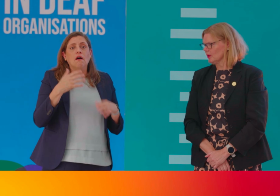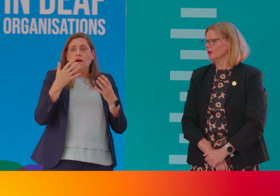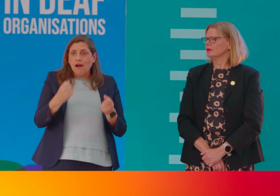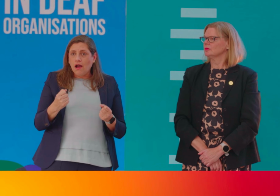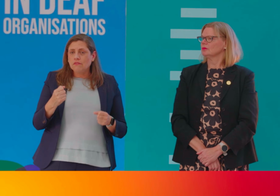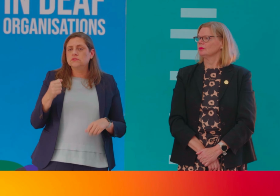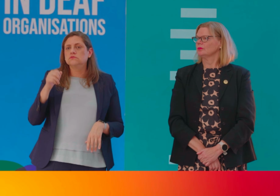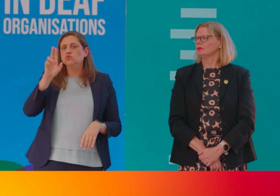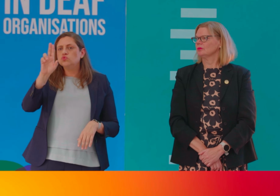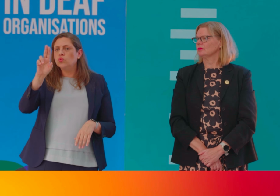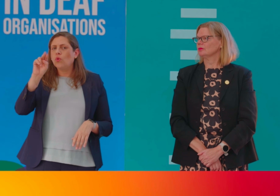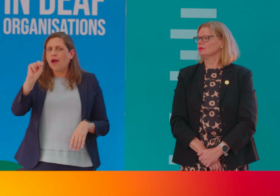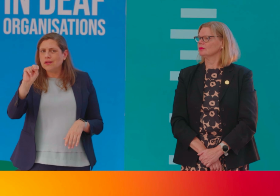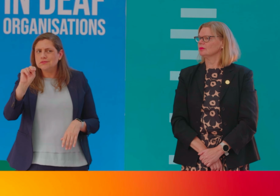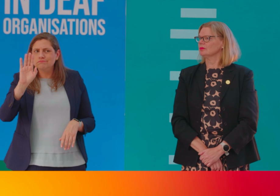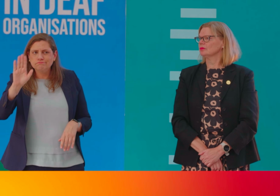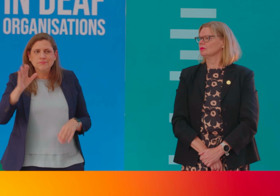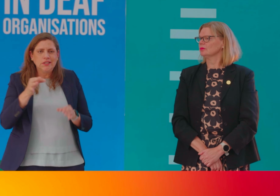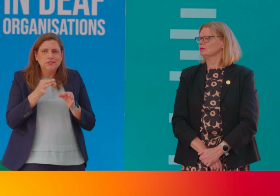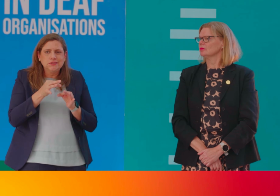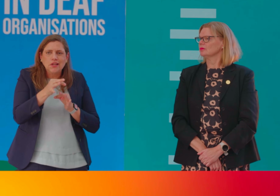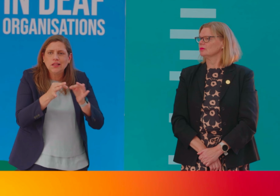in these global forums.